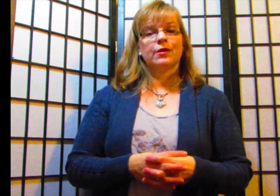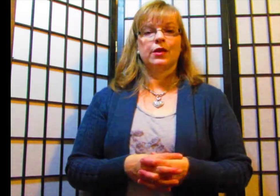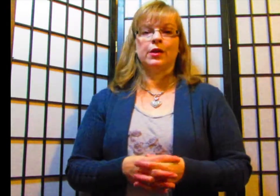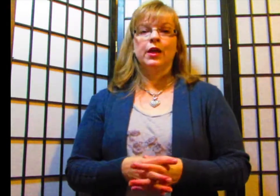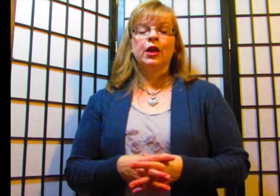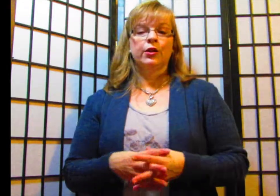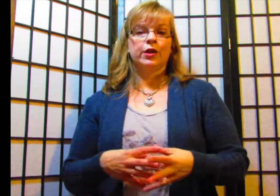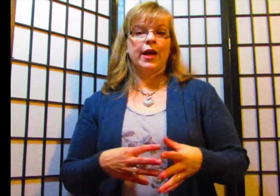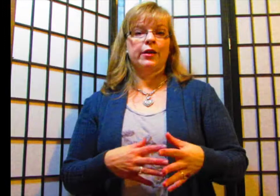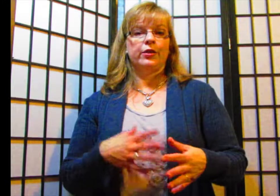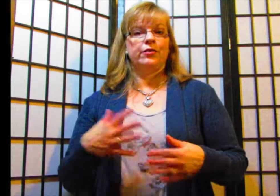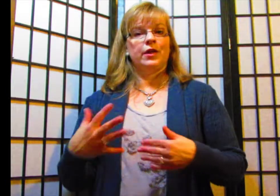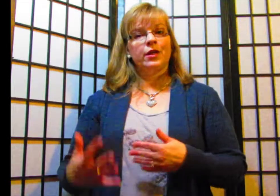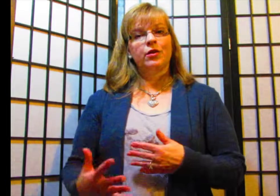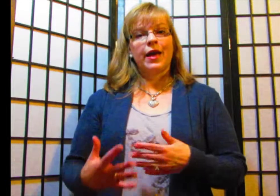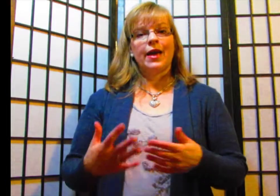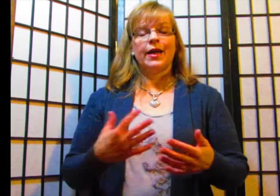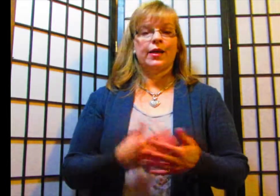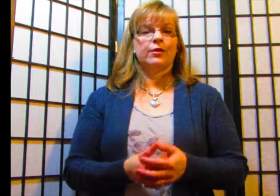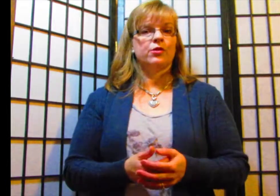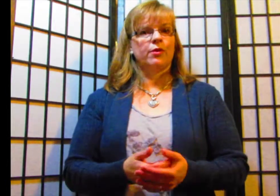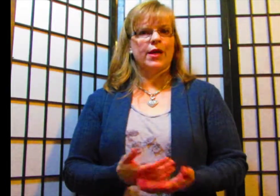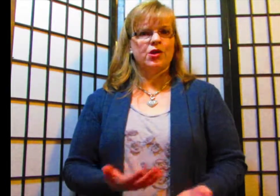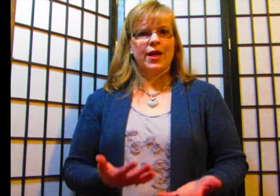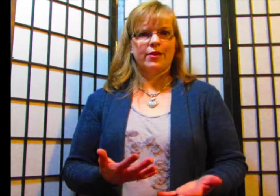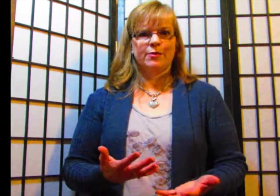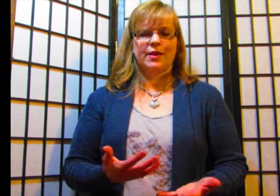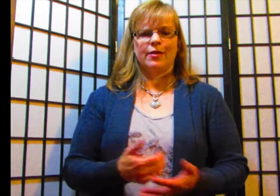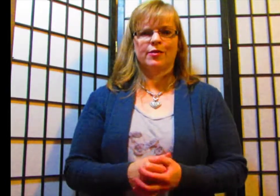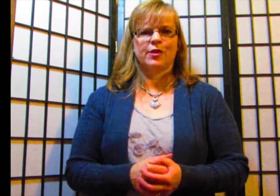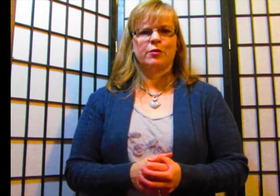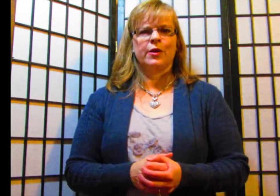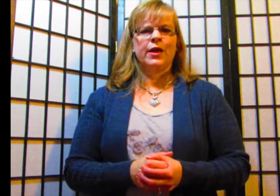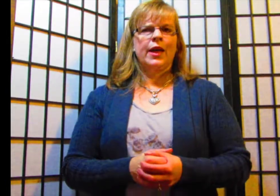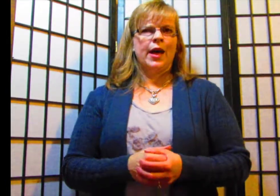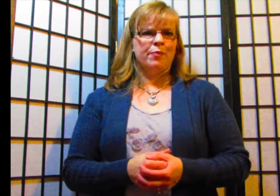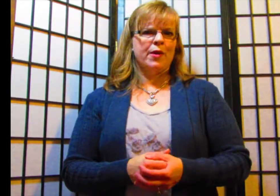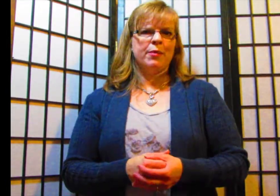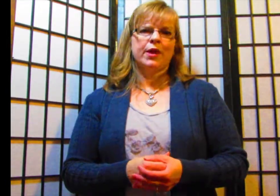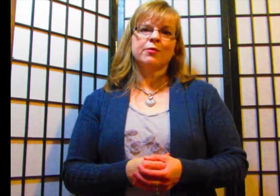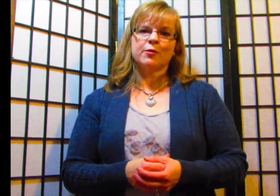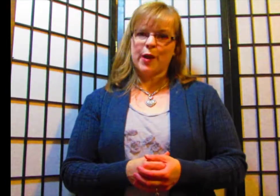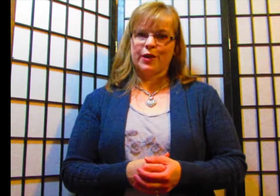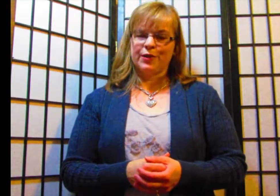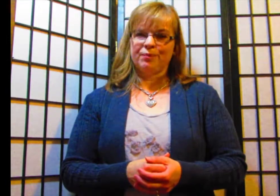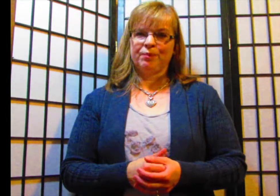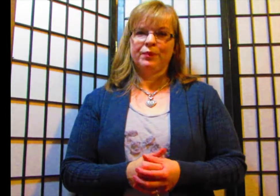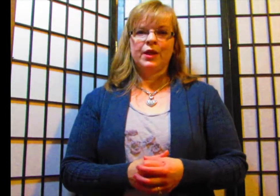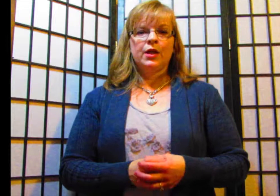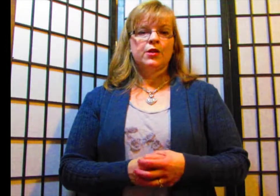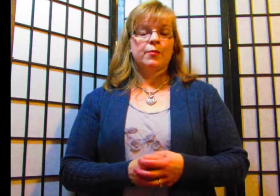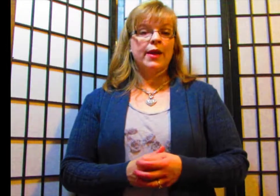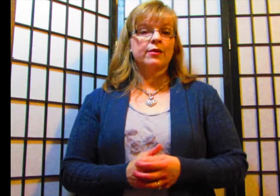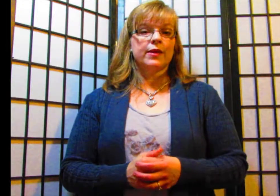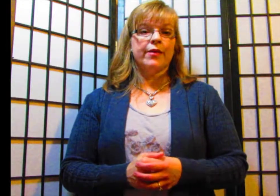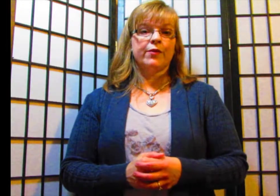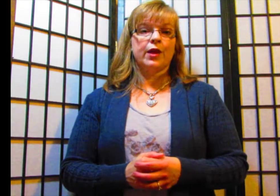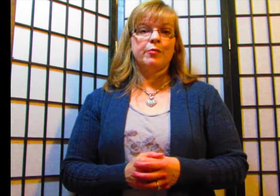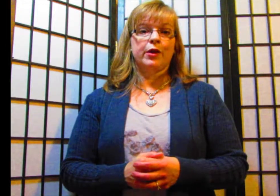and learn how to use the internet and to educate themselves to help them become smarter. To make the sign for